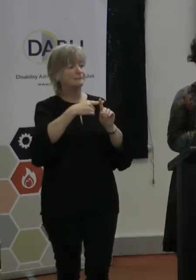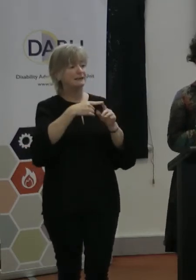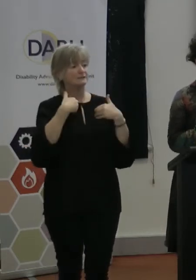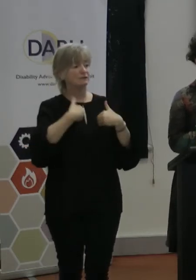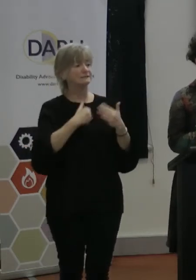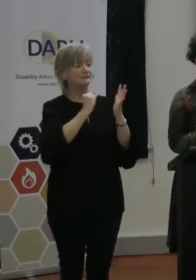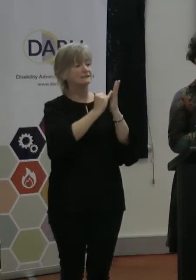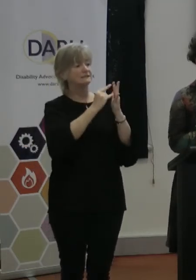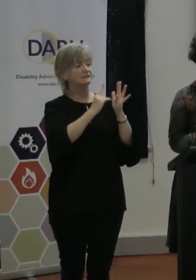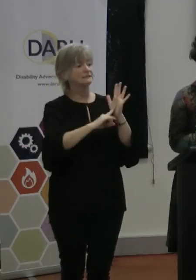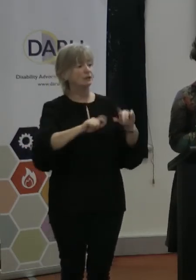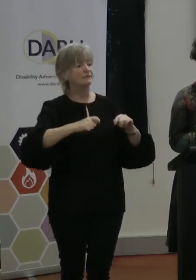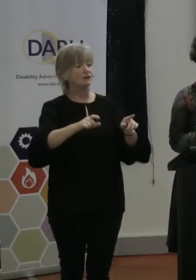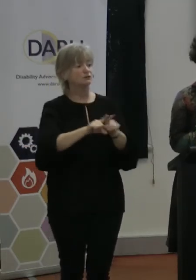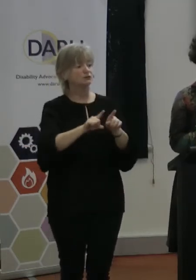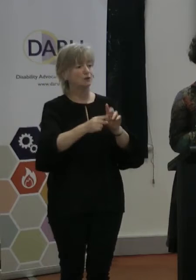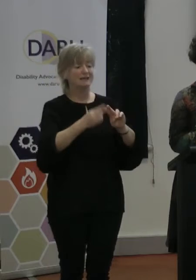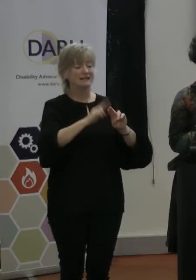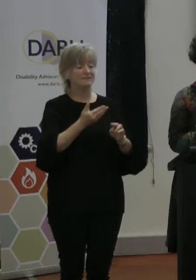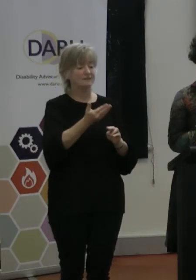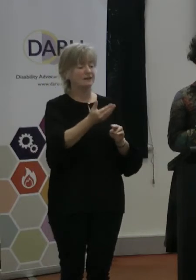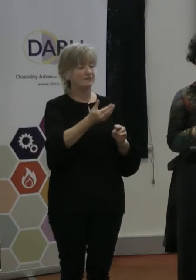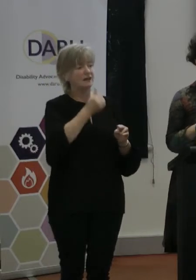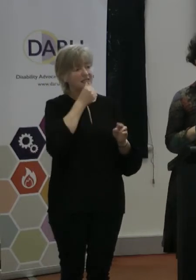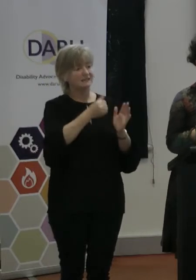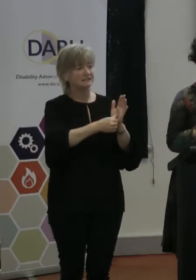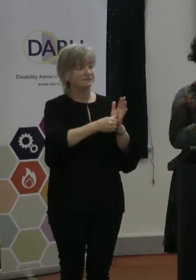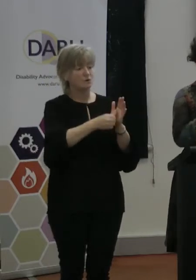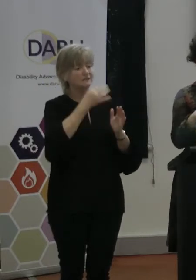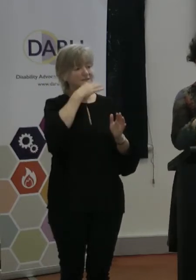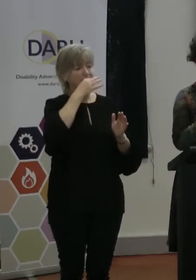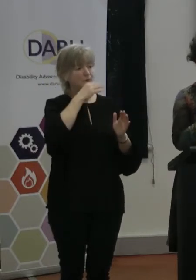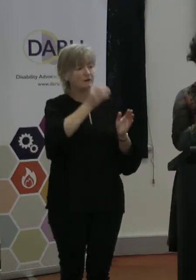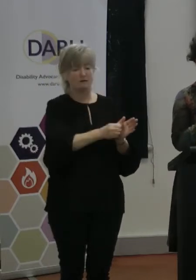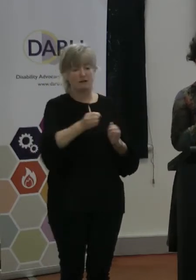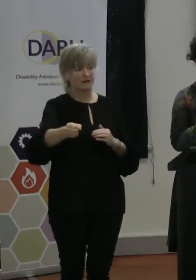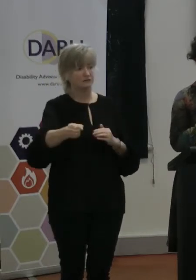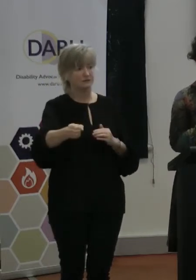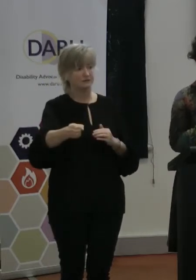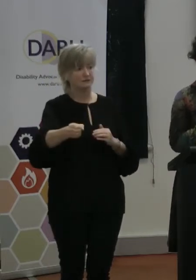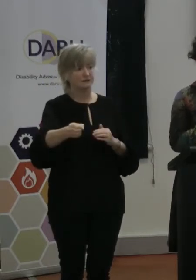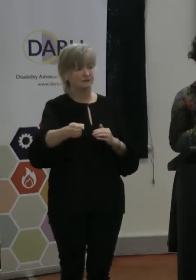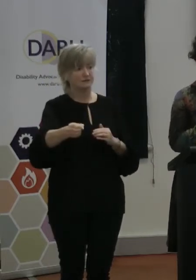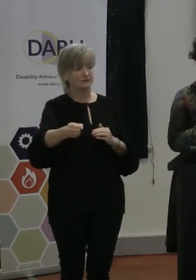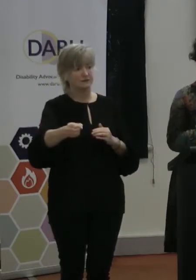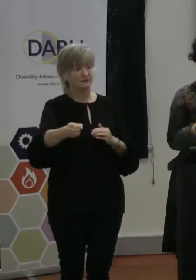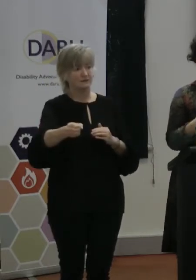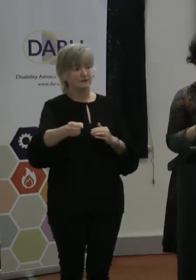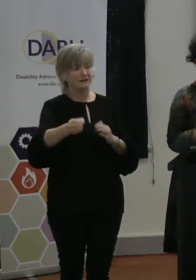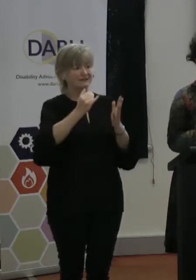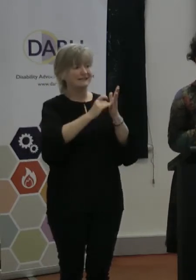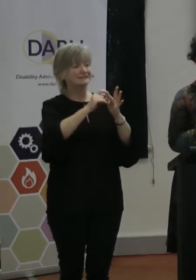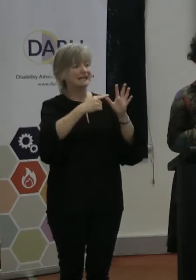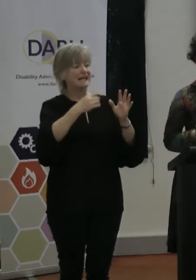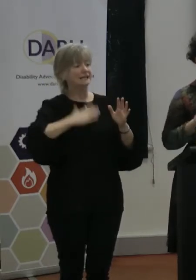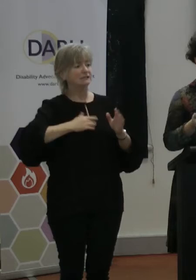I believe, when they're given a notice of temporary relocation, and they have to notify those people within 24 hours. The